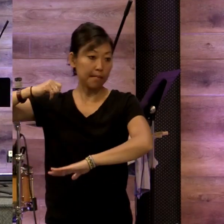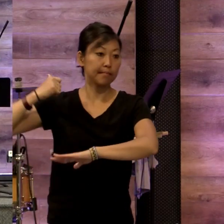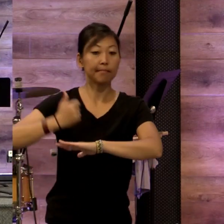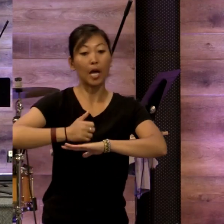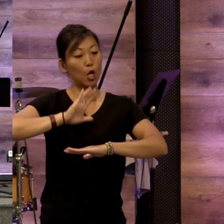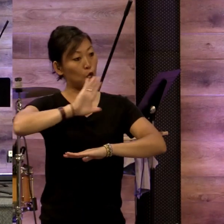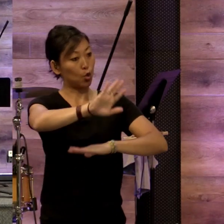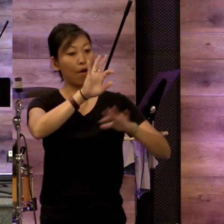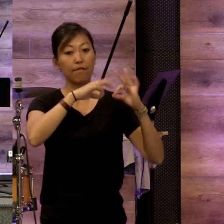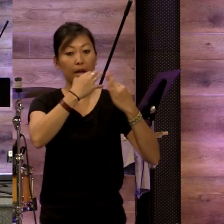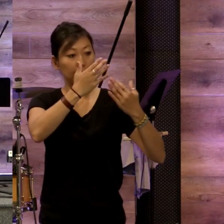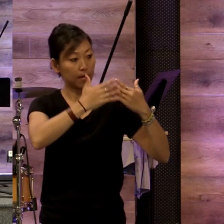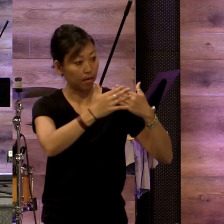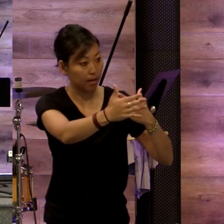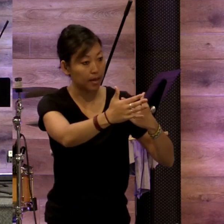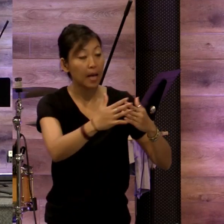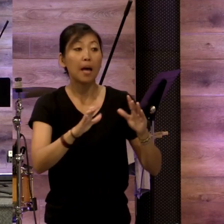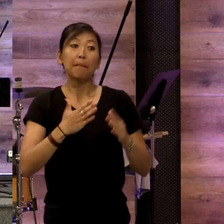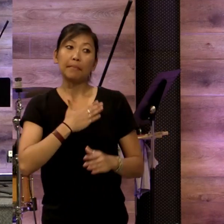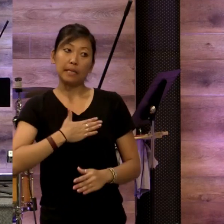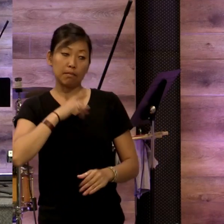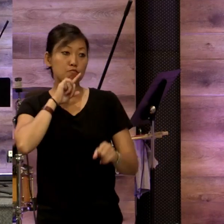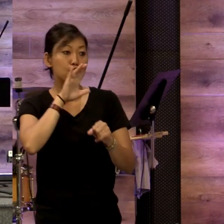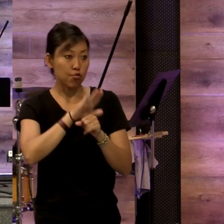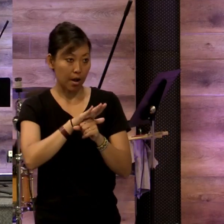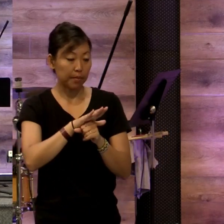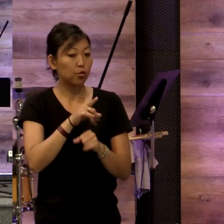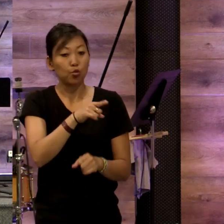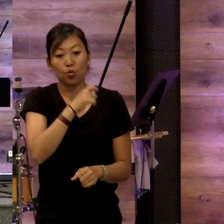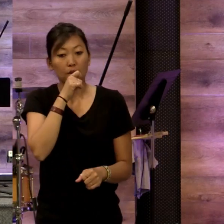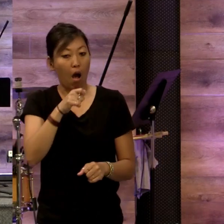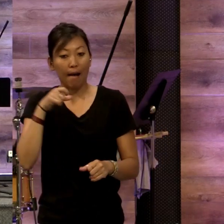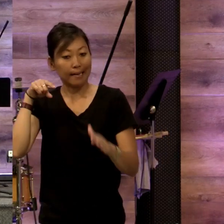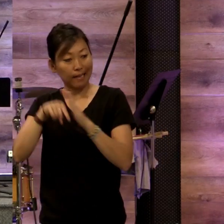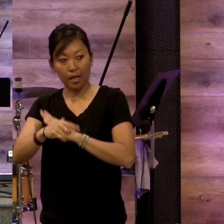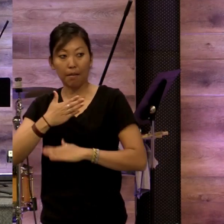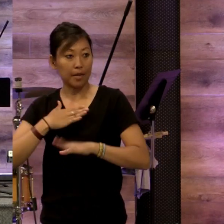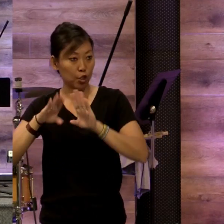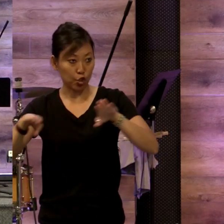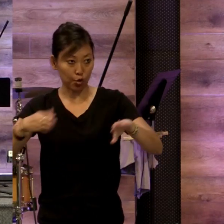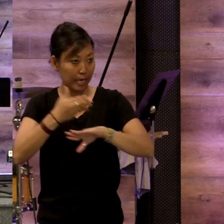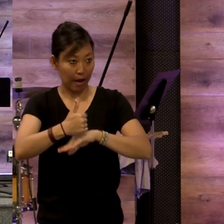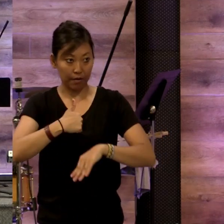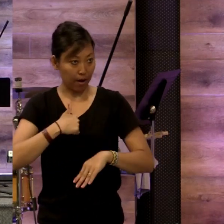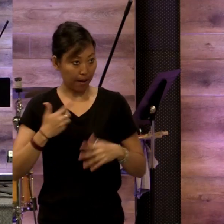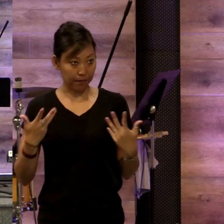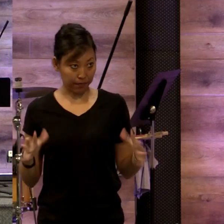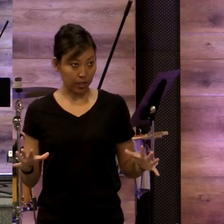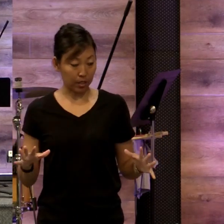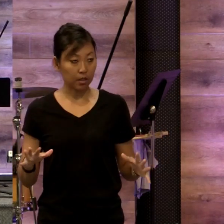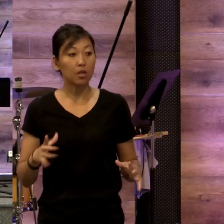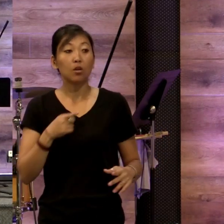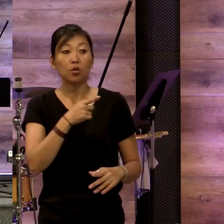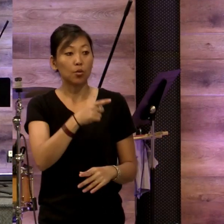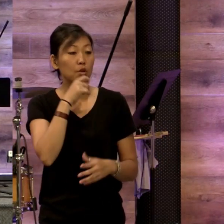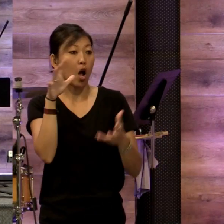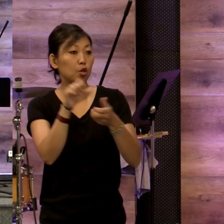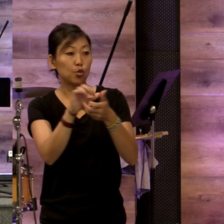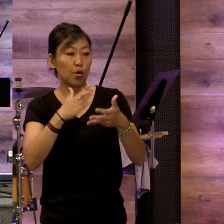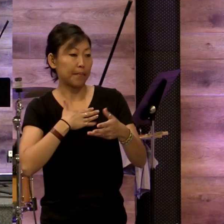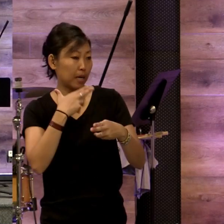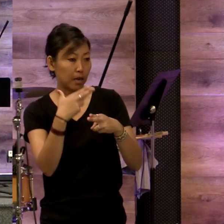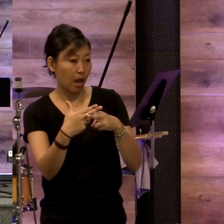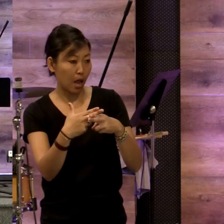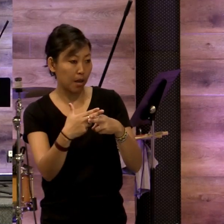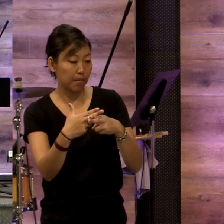hand. Swear to me, therefore, by the Lord, that you will not cut off my offspring after me, and that you will not destroy my name out of